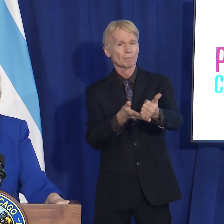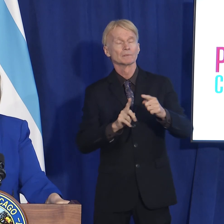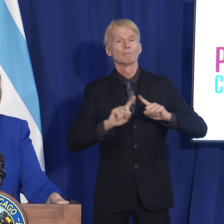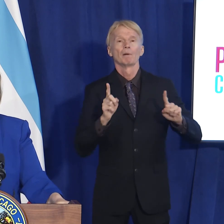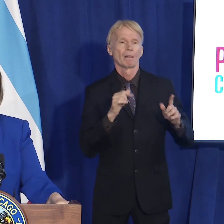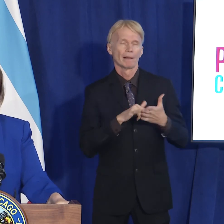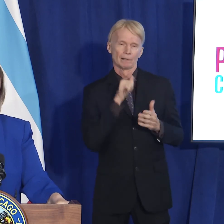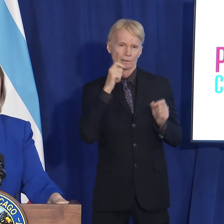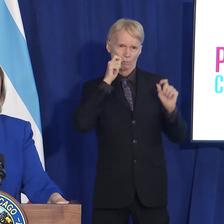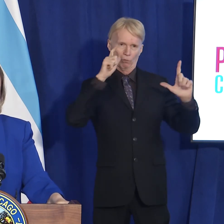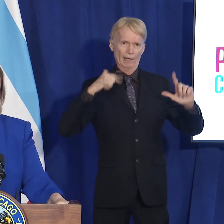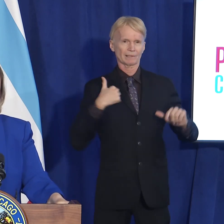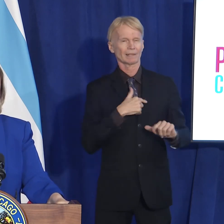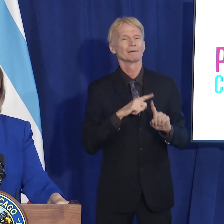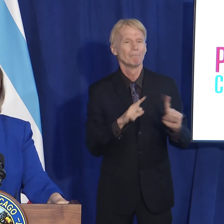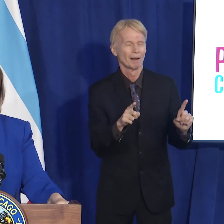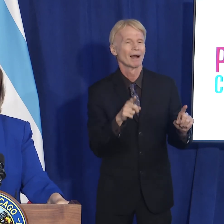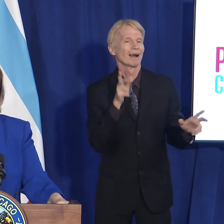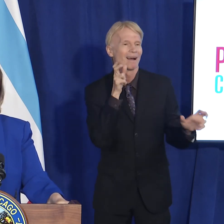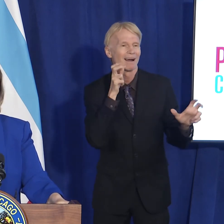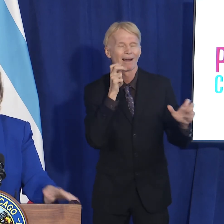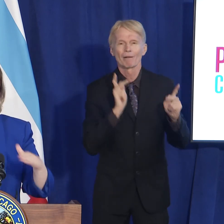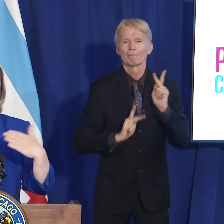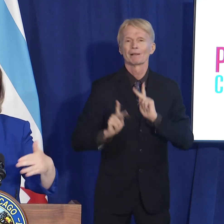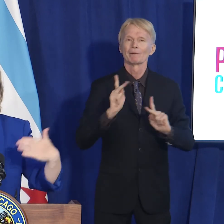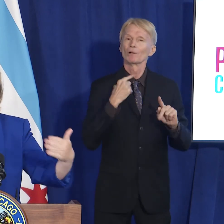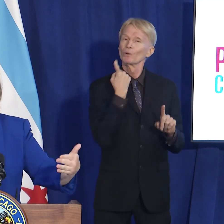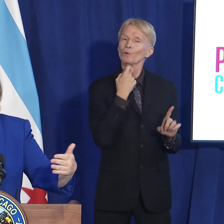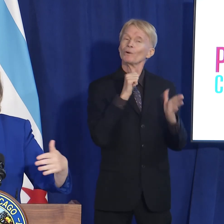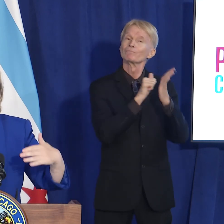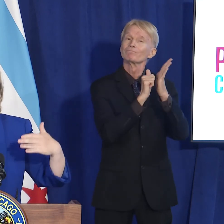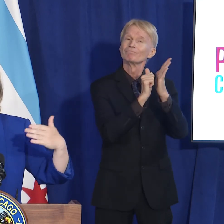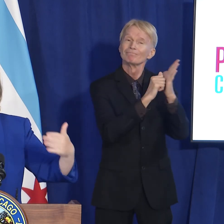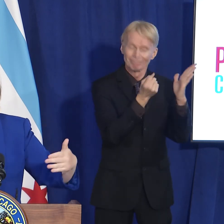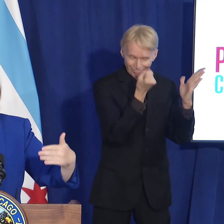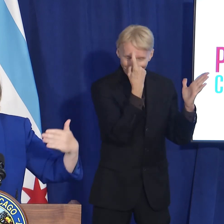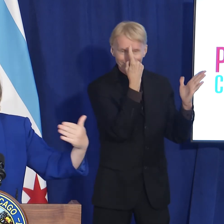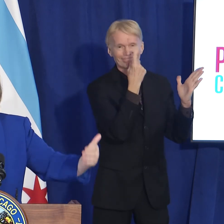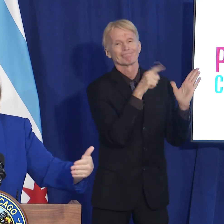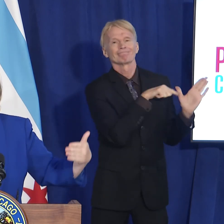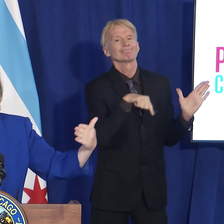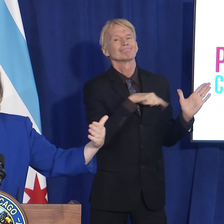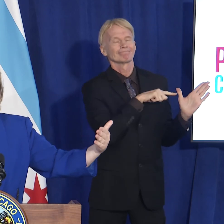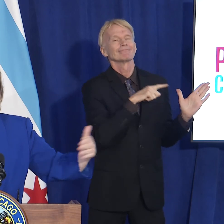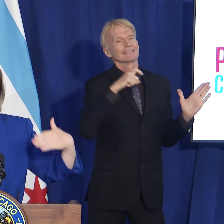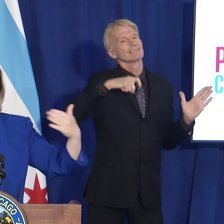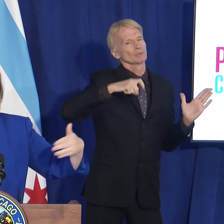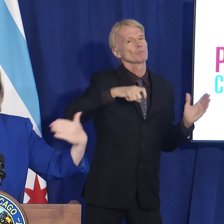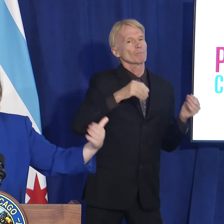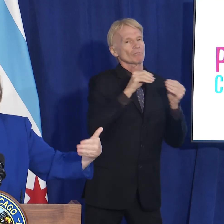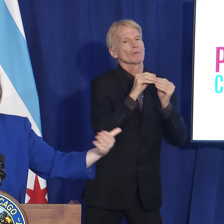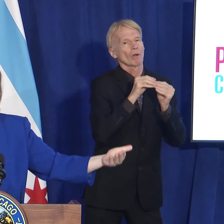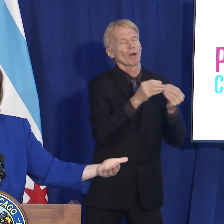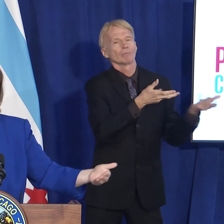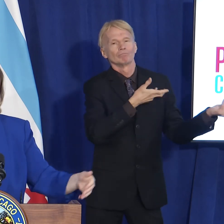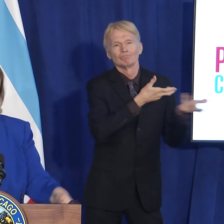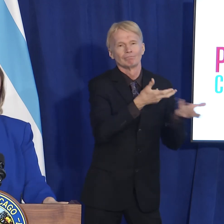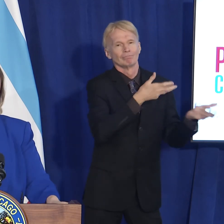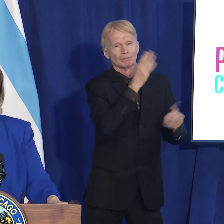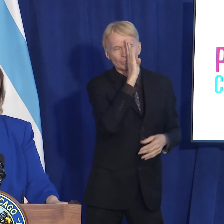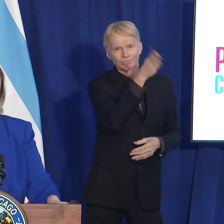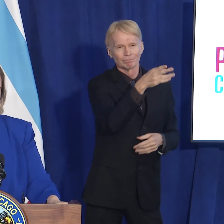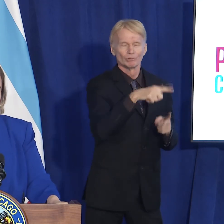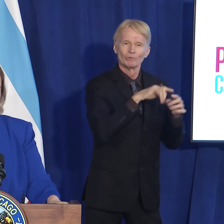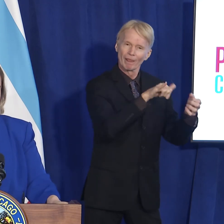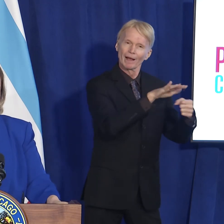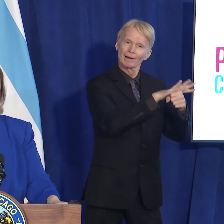been a lesson that we've heard back from the canvassers, and just that it can be a multiple conversations around